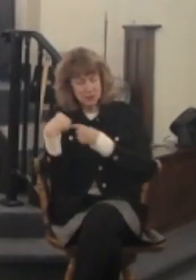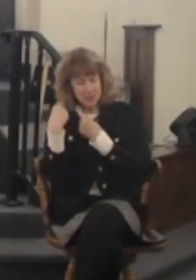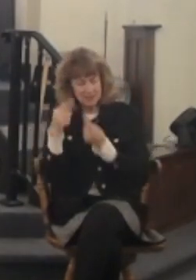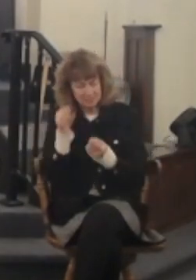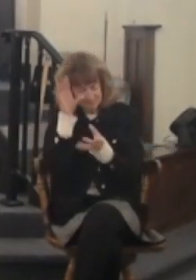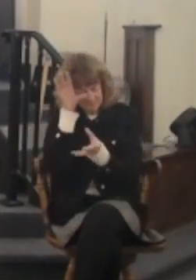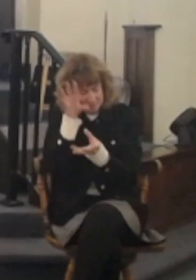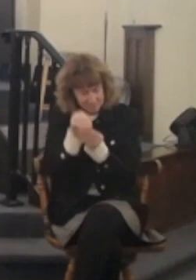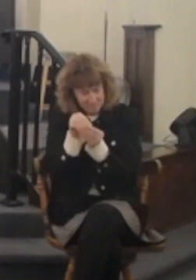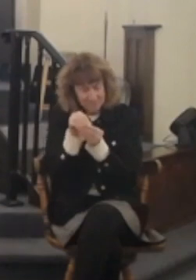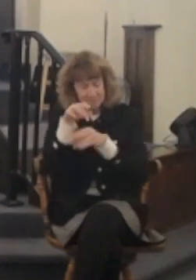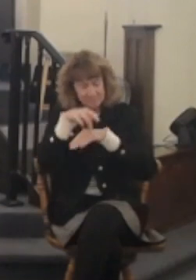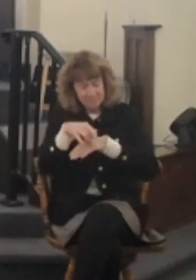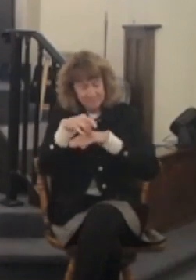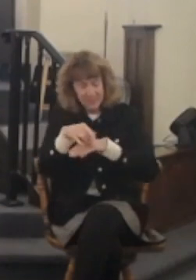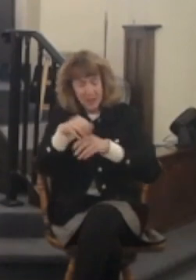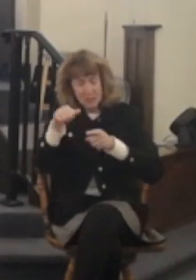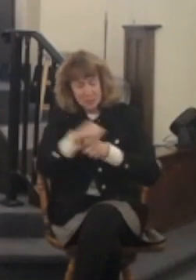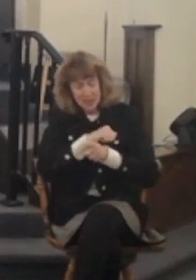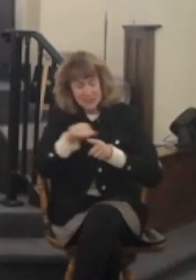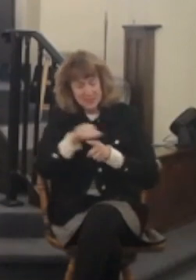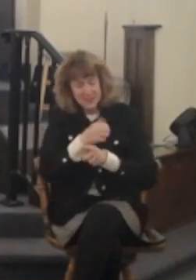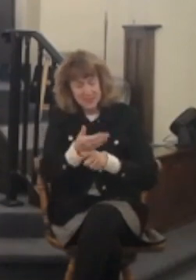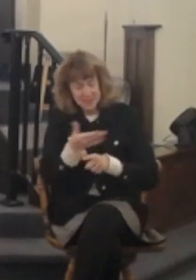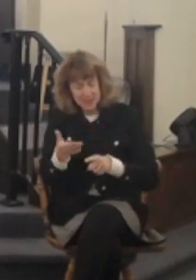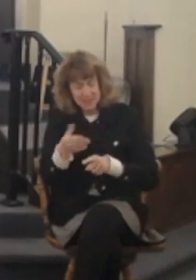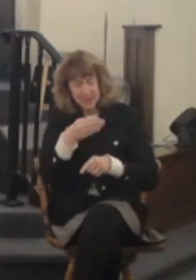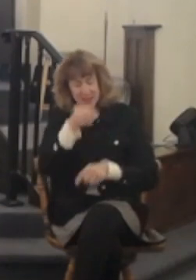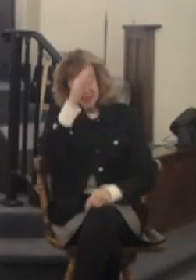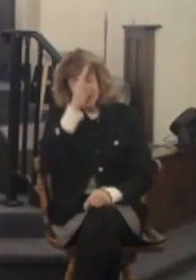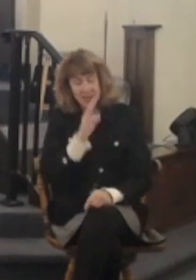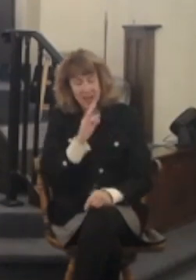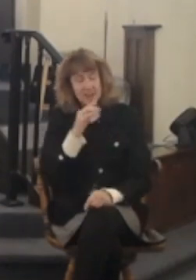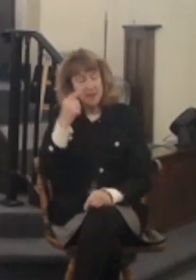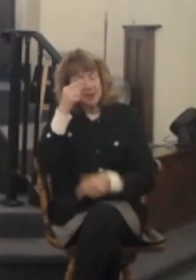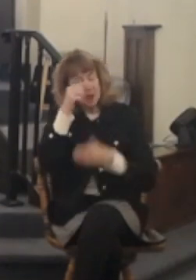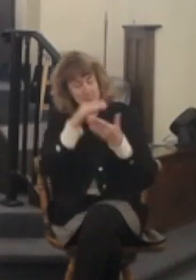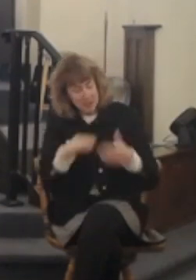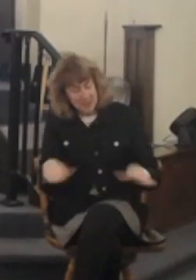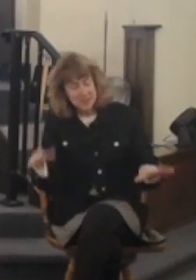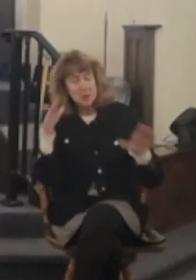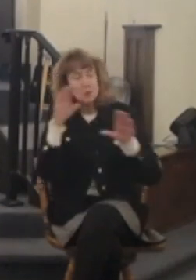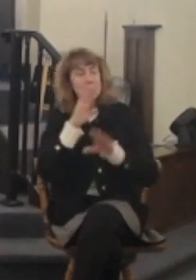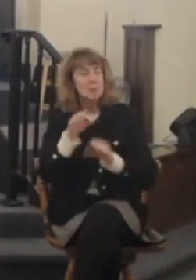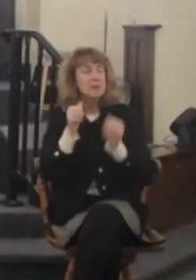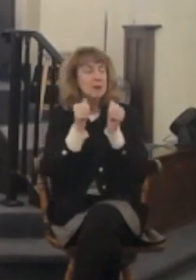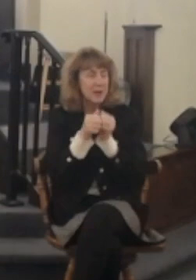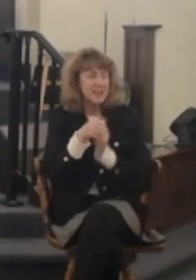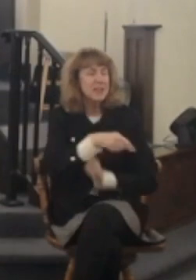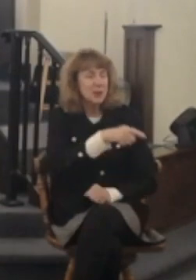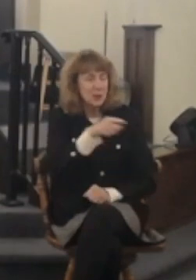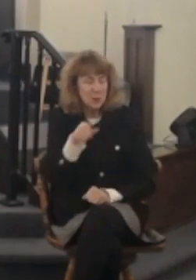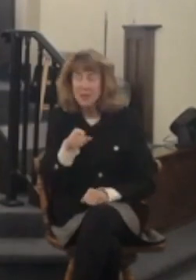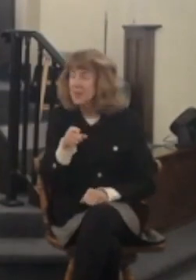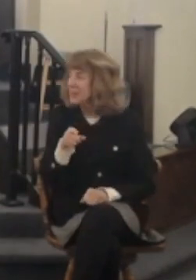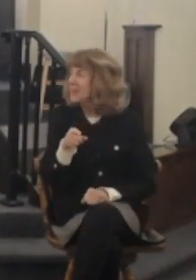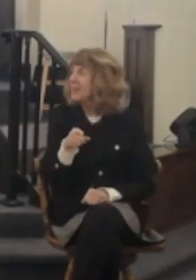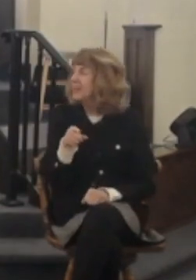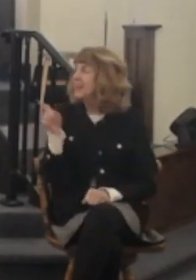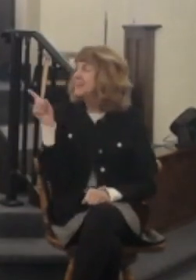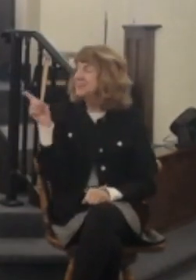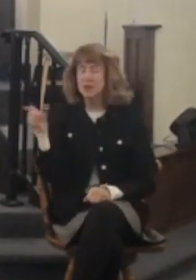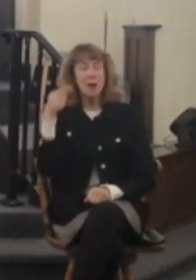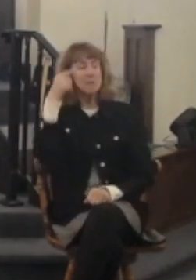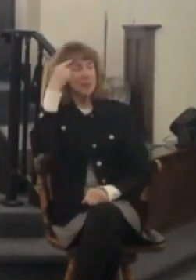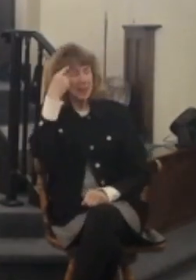and seen in me, practice these things, and the God of peace will be with you. So I'm